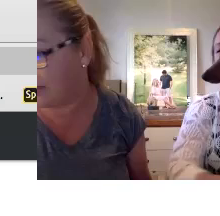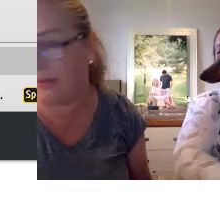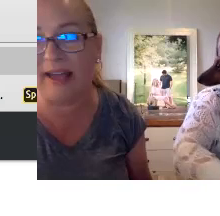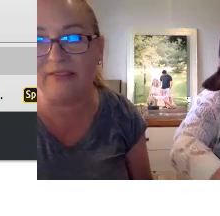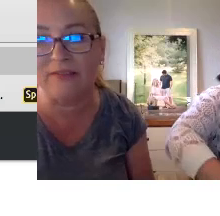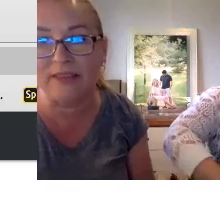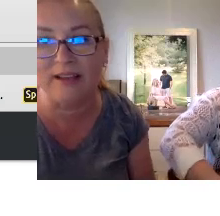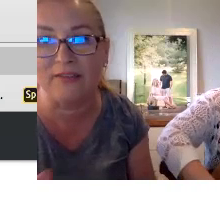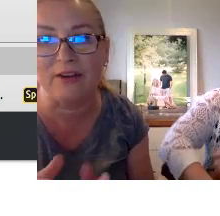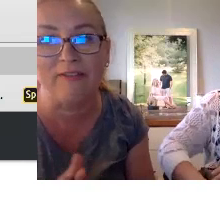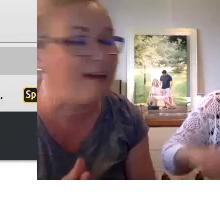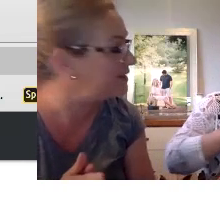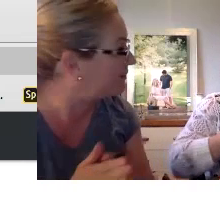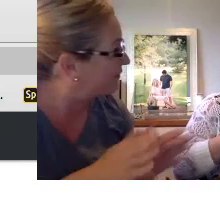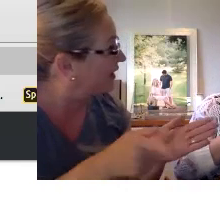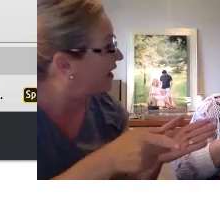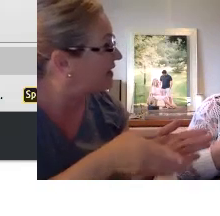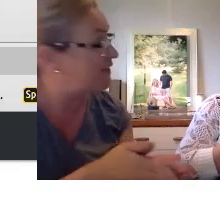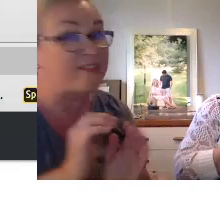make sure that we have everything covered on that.